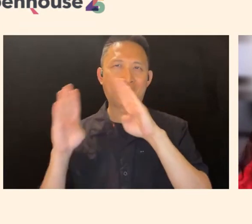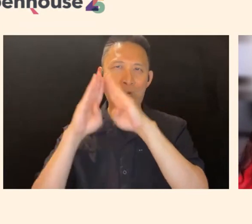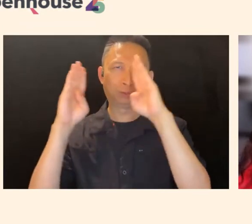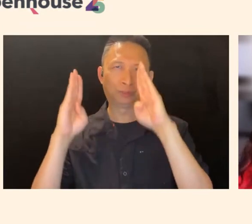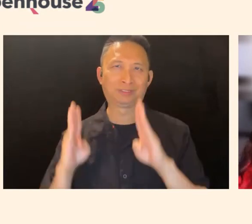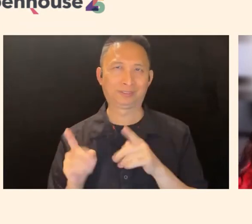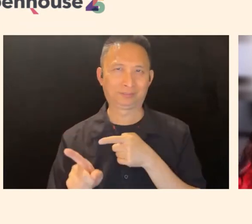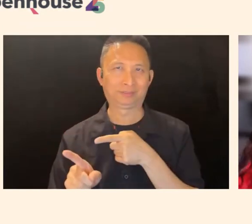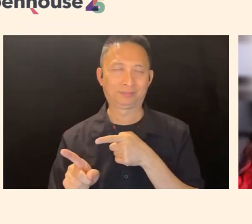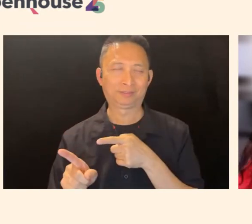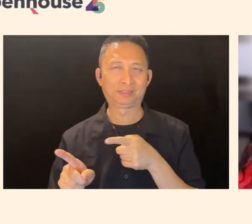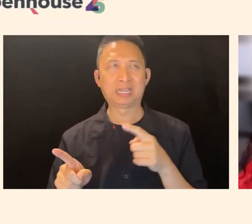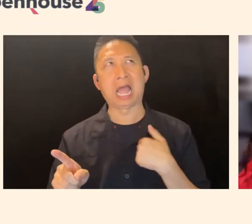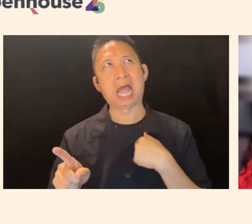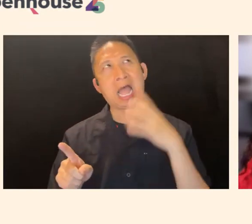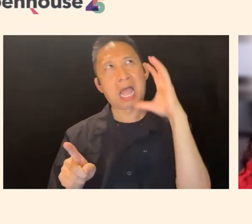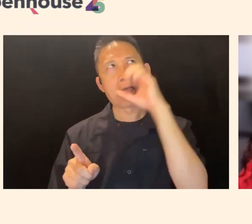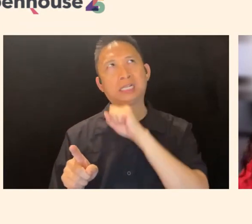35 and up